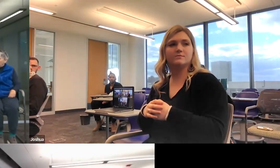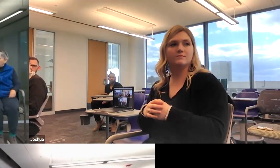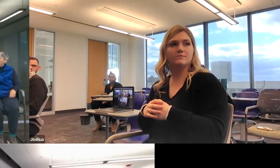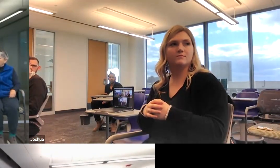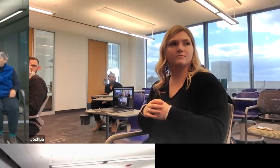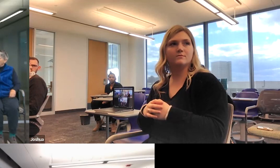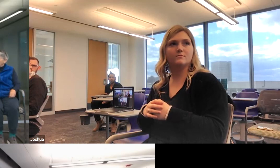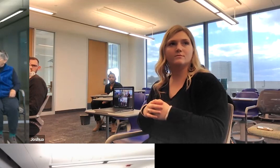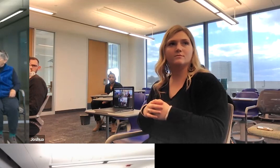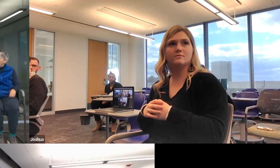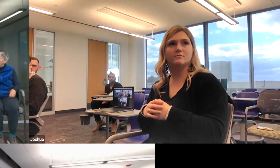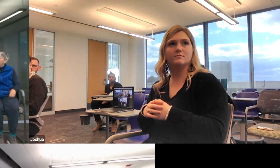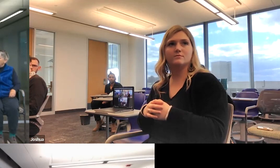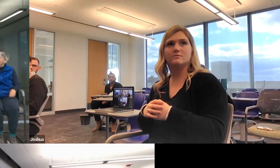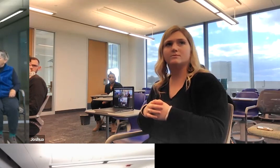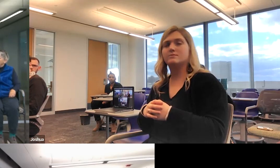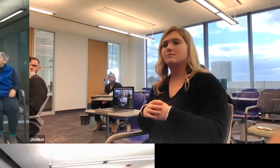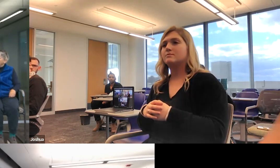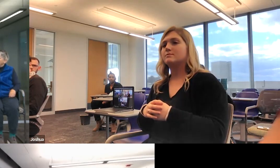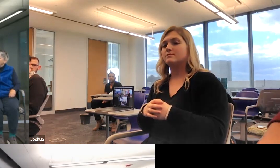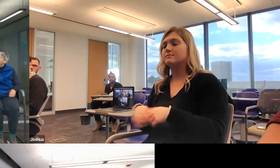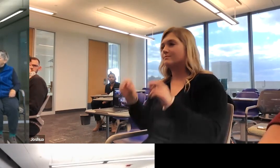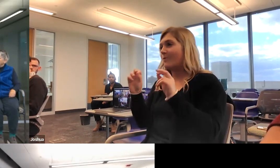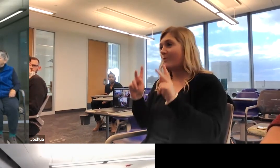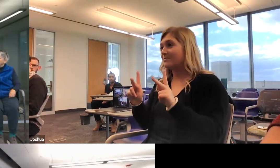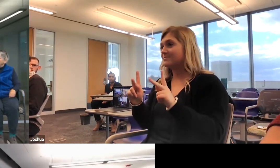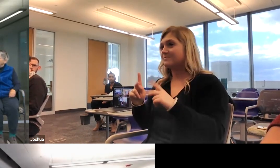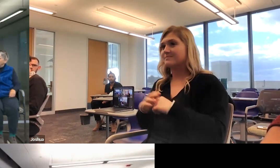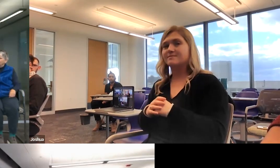Here? Yes. Okay.